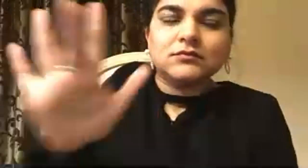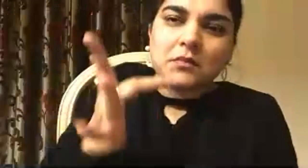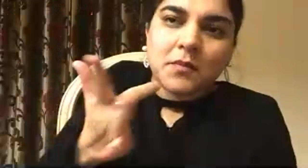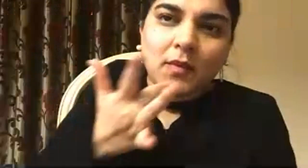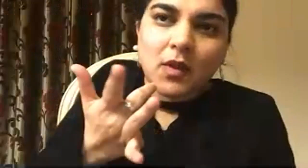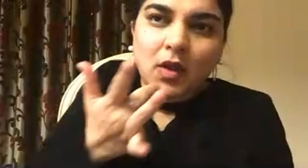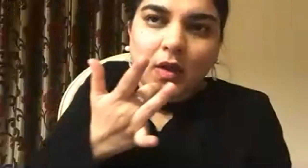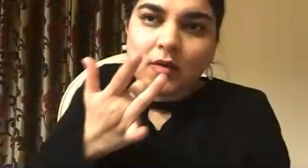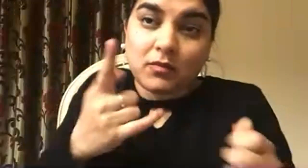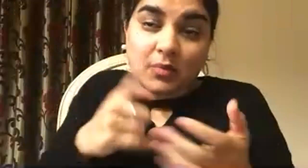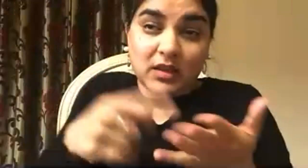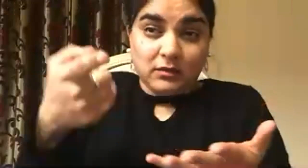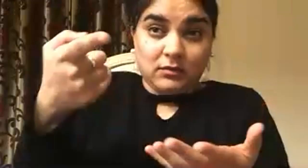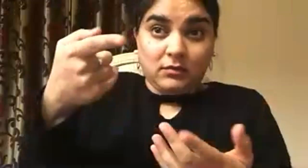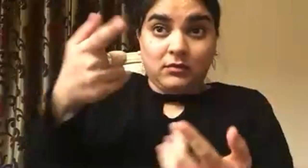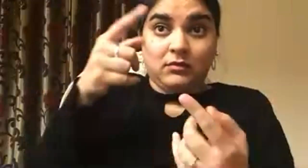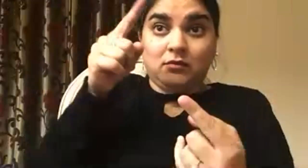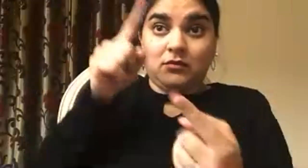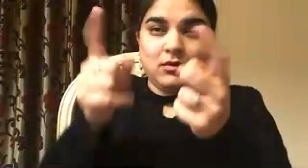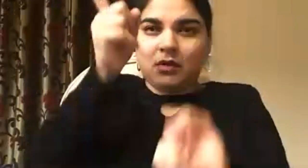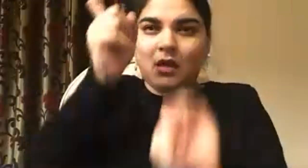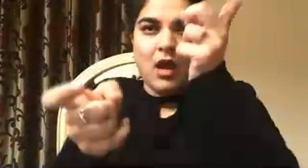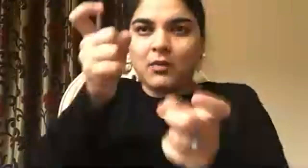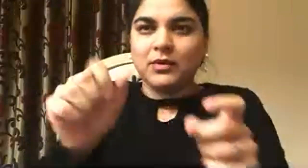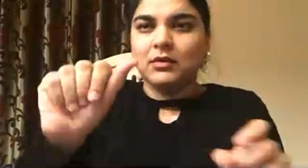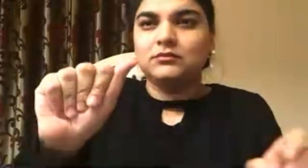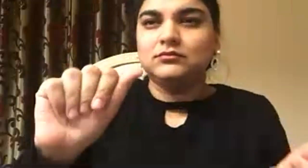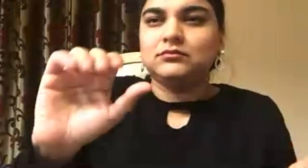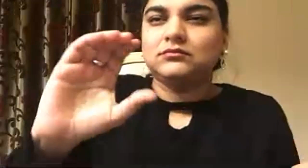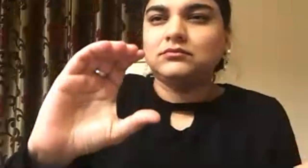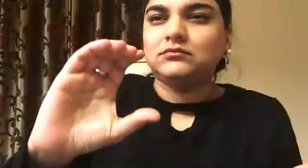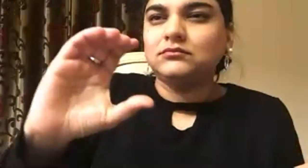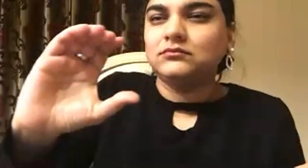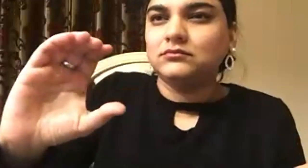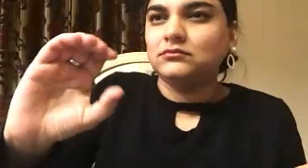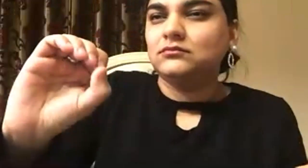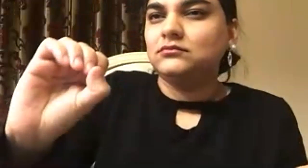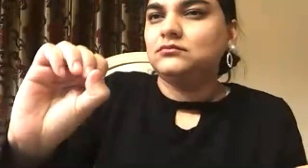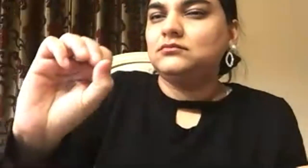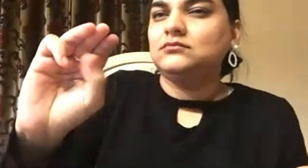the deaf-blind person's preferences are. So be it